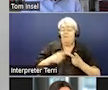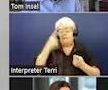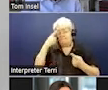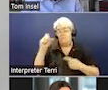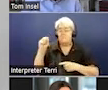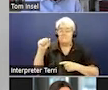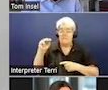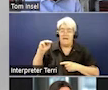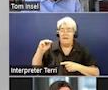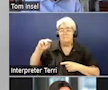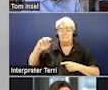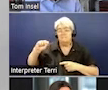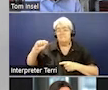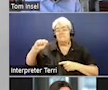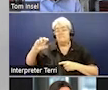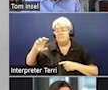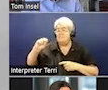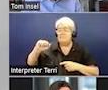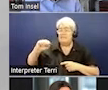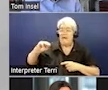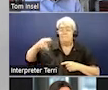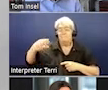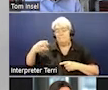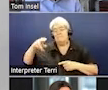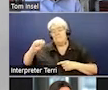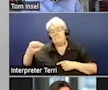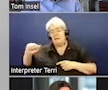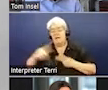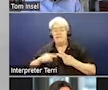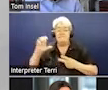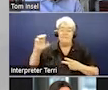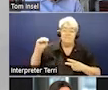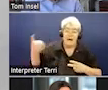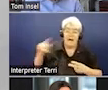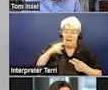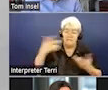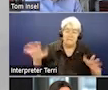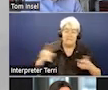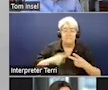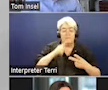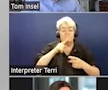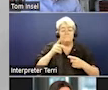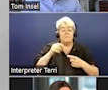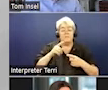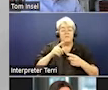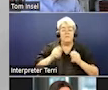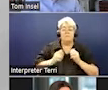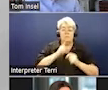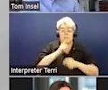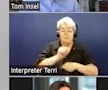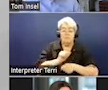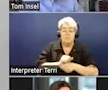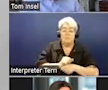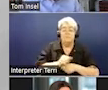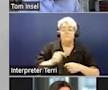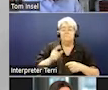for CMS is, and CMMI has done this, so I want to give credit where credit is due, but I think generally to